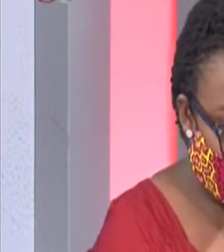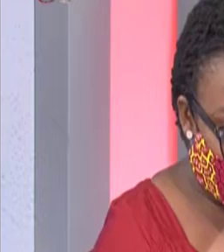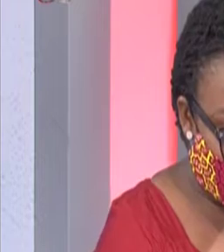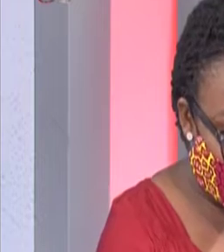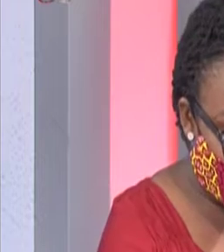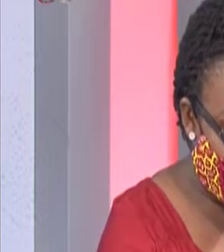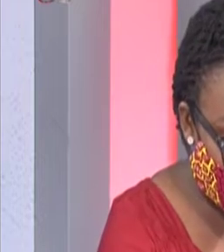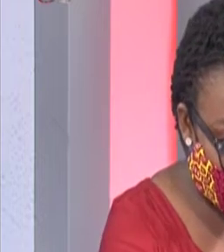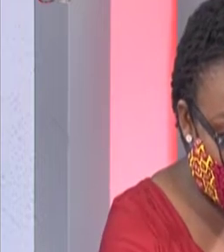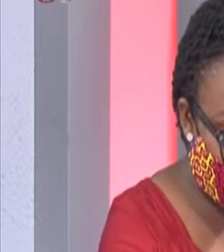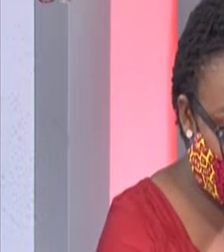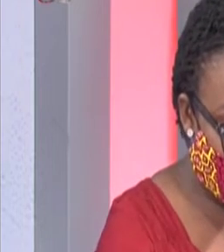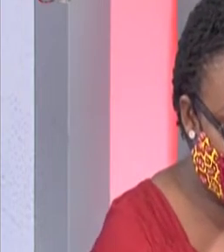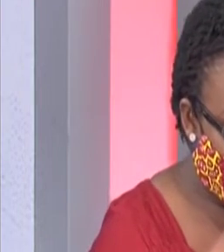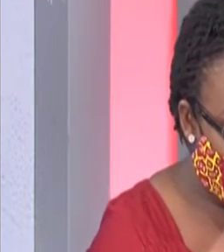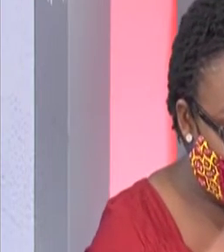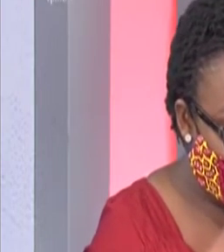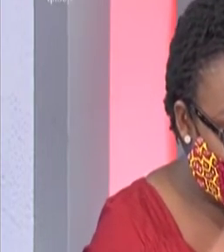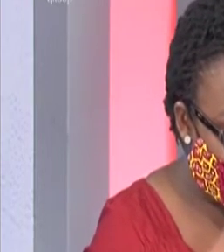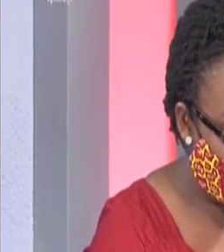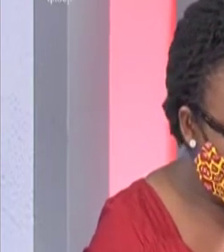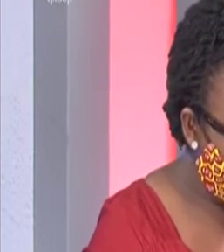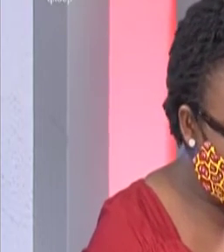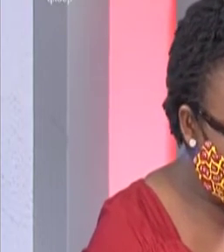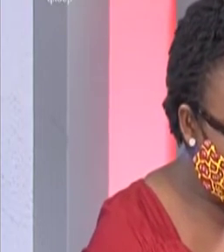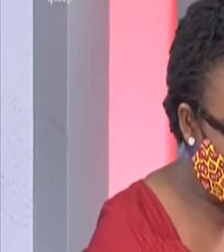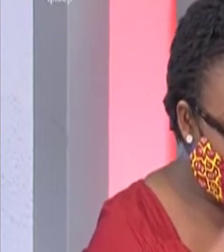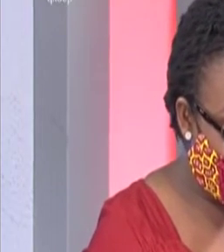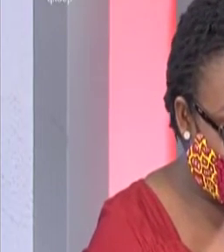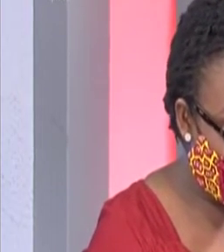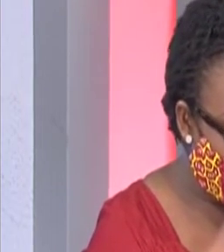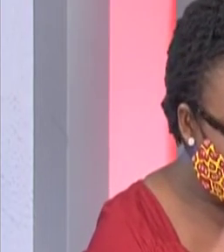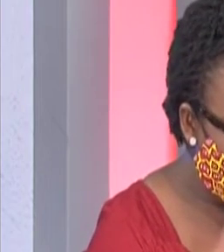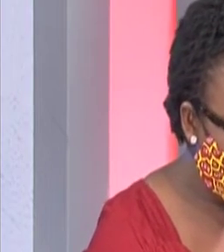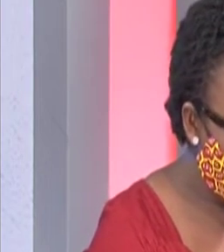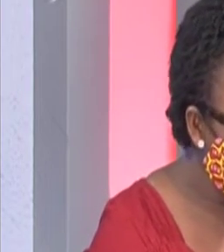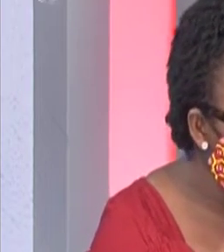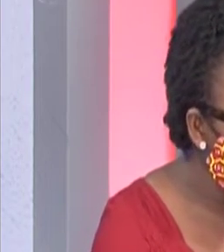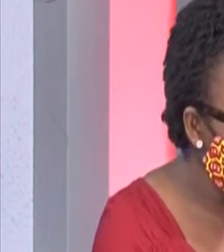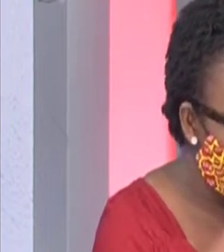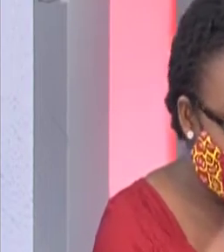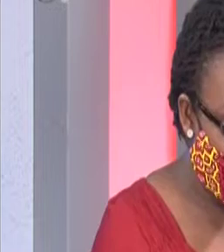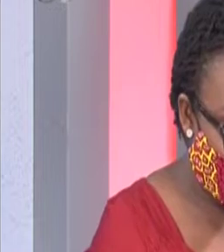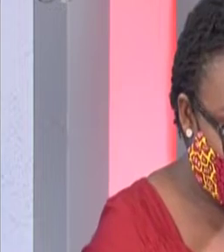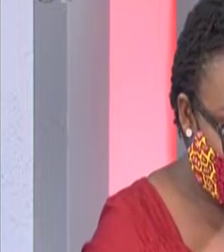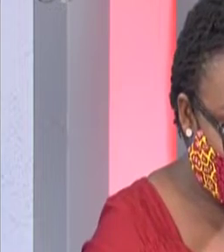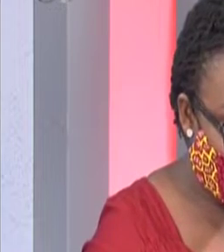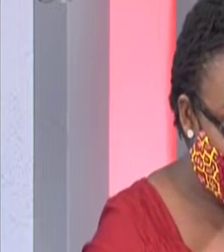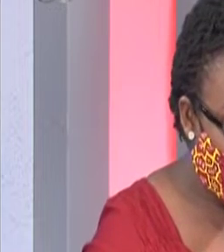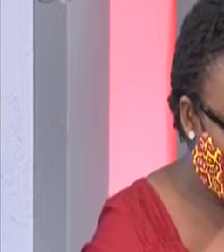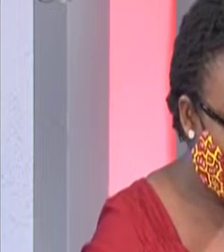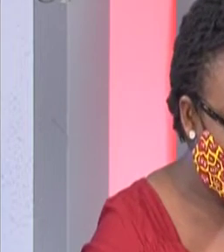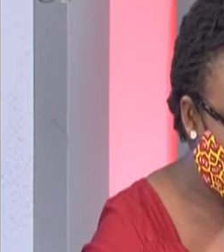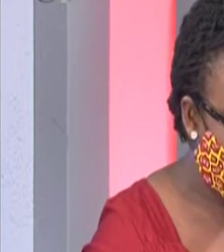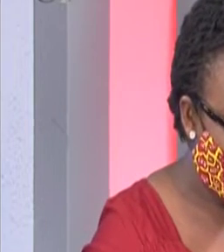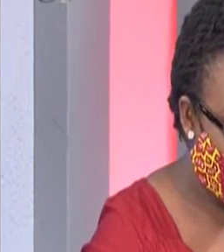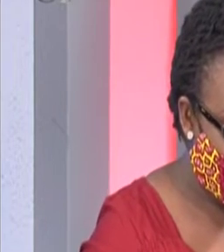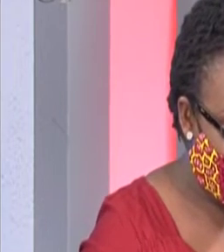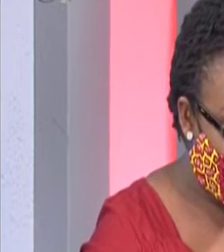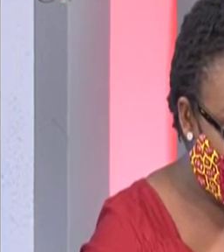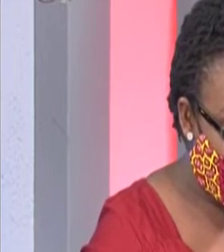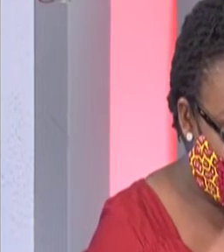that they're going to give forward those cases over to the Ghana Health Service, and also talks about the fact that they are not